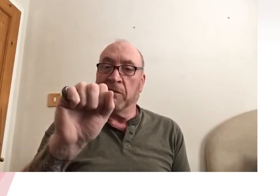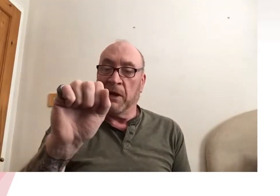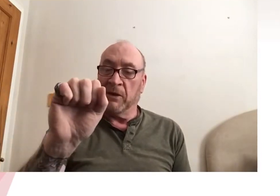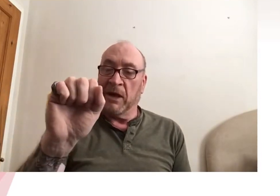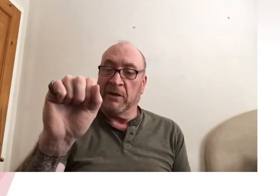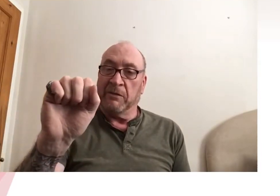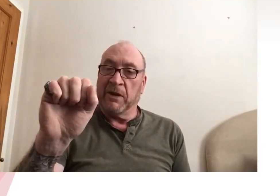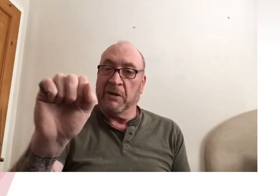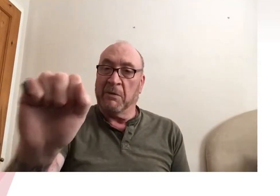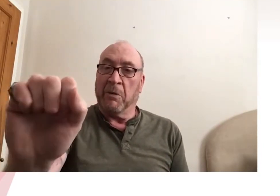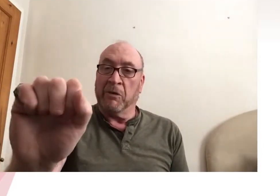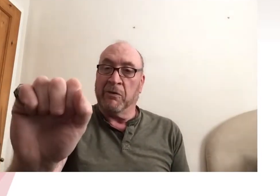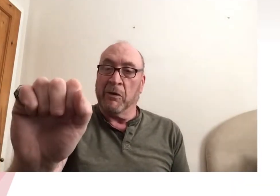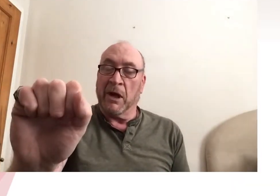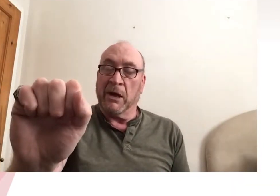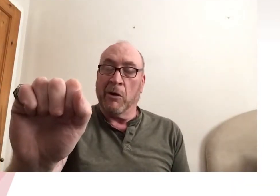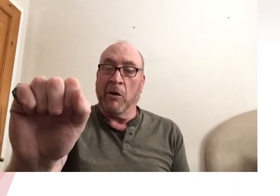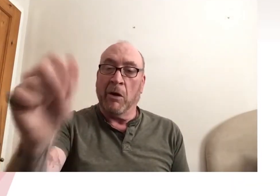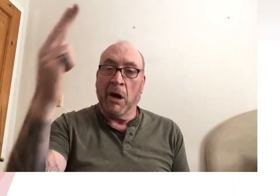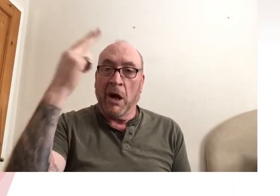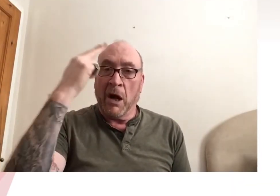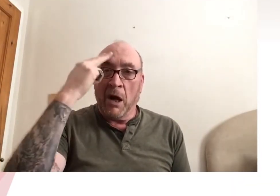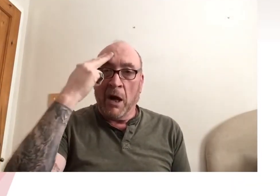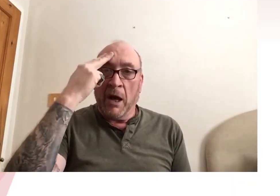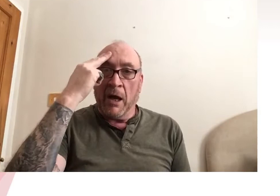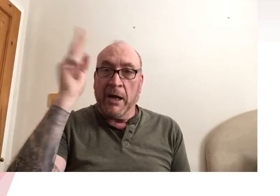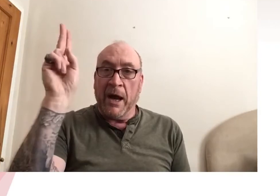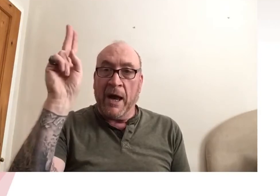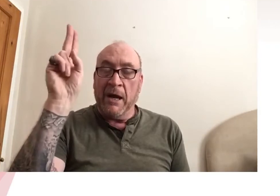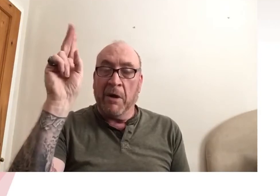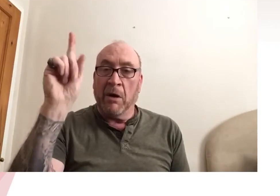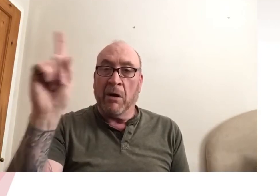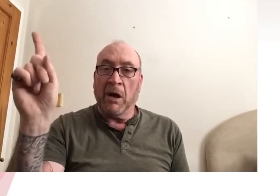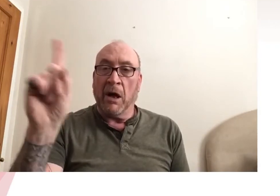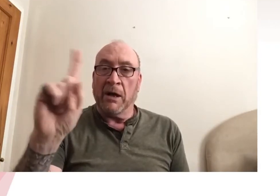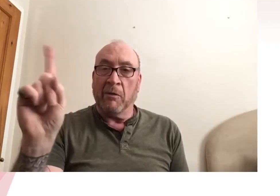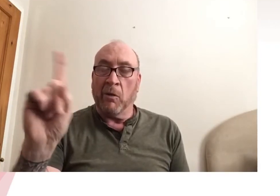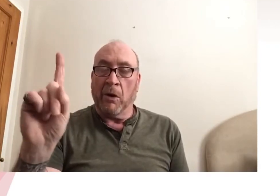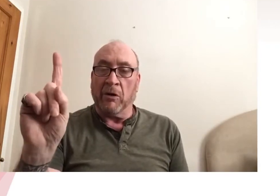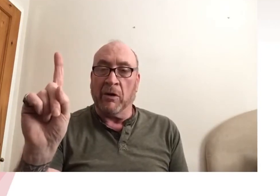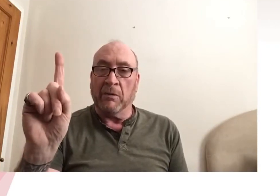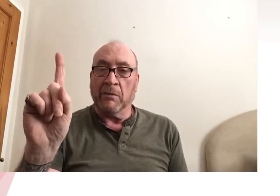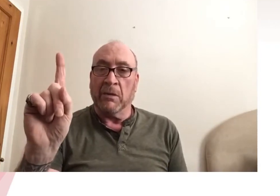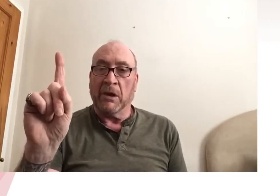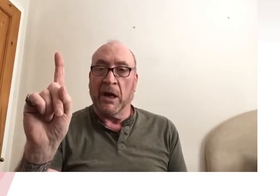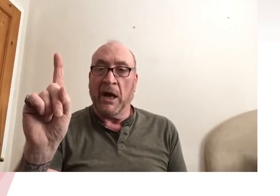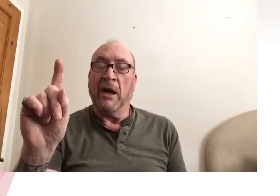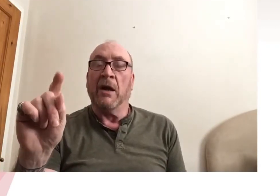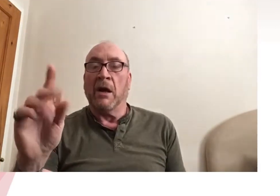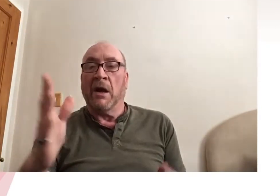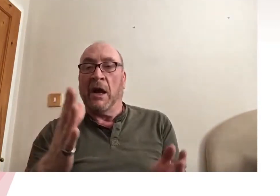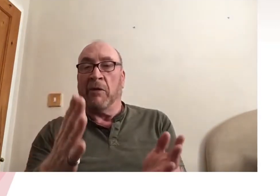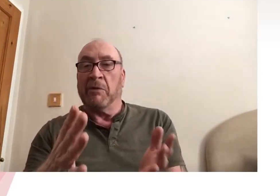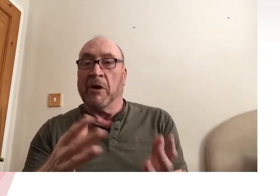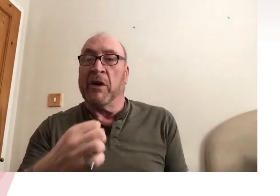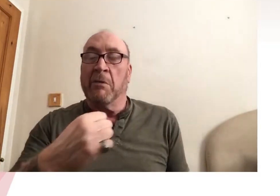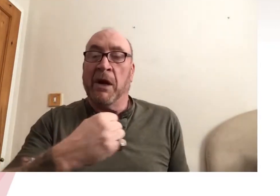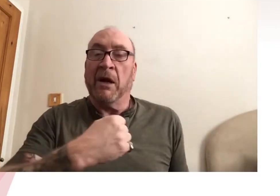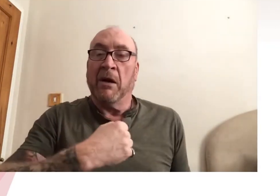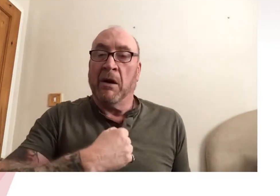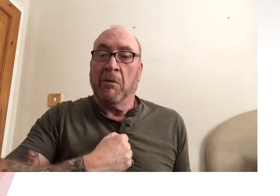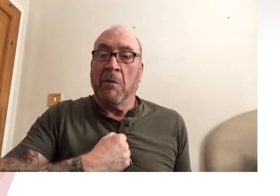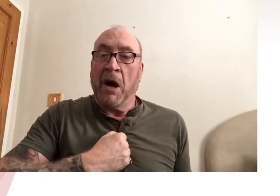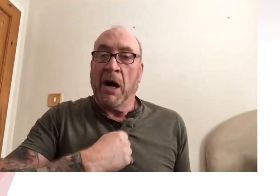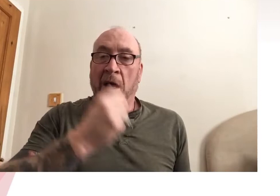it's your fist and it's put forward like "your name" and then "what." Okay. In response it will